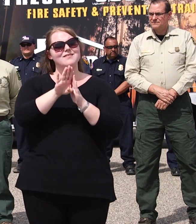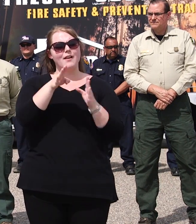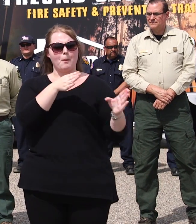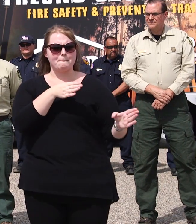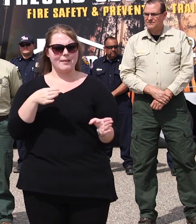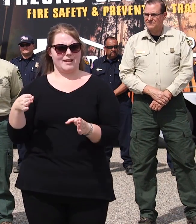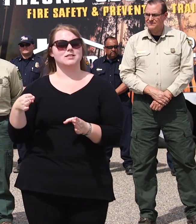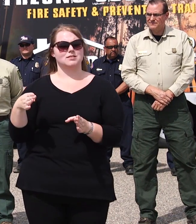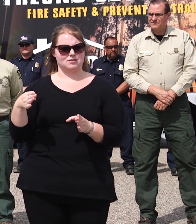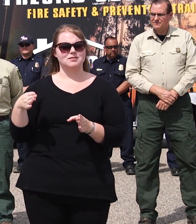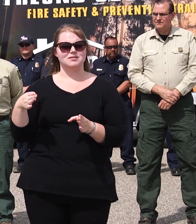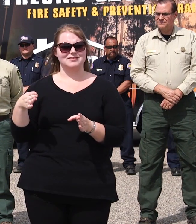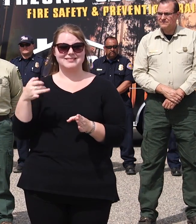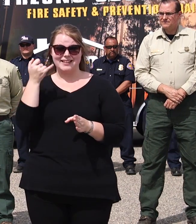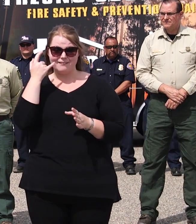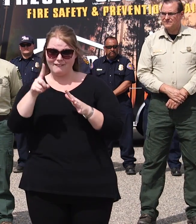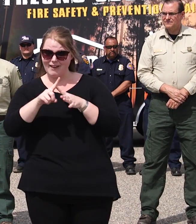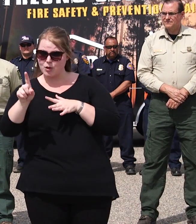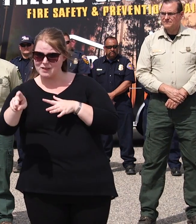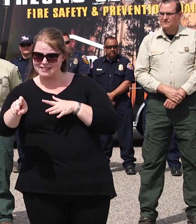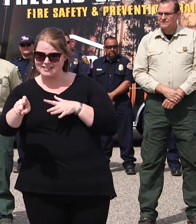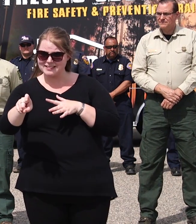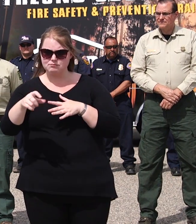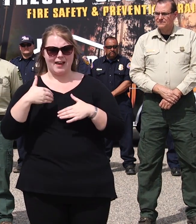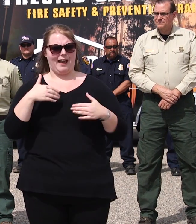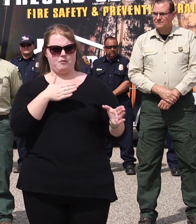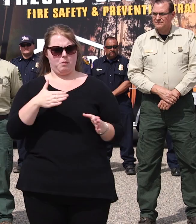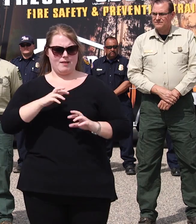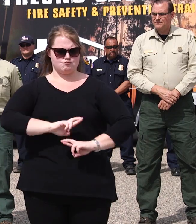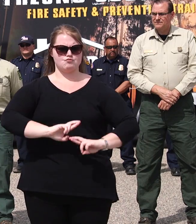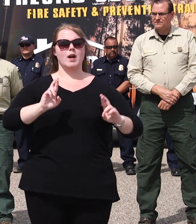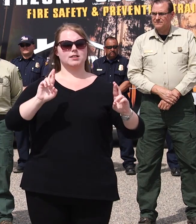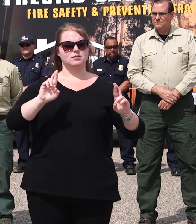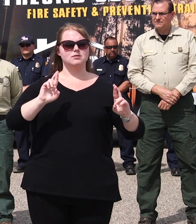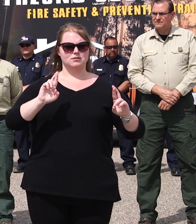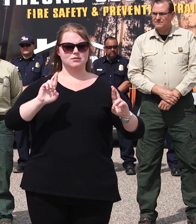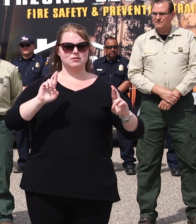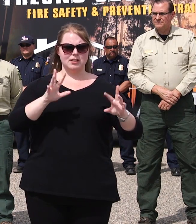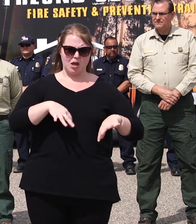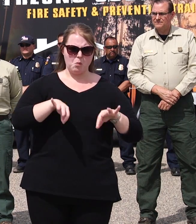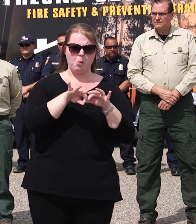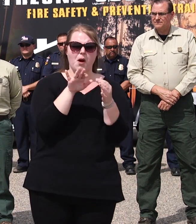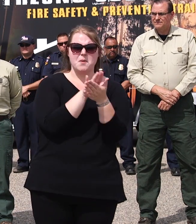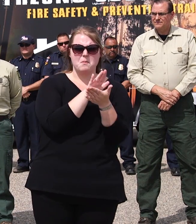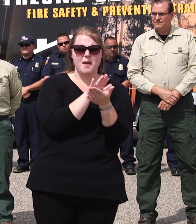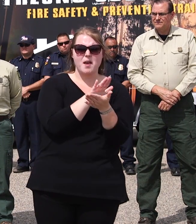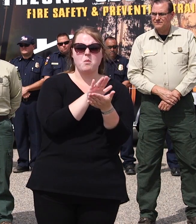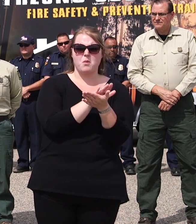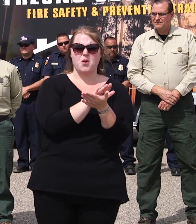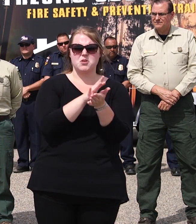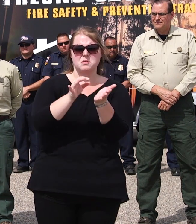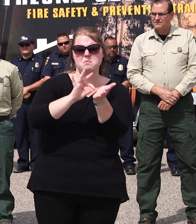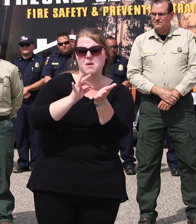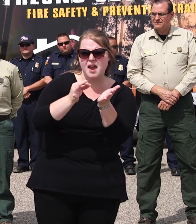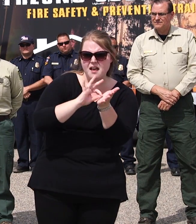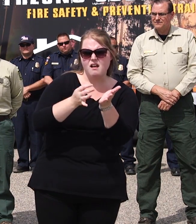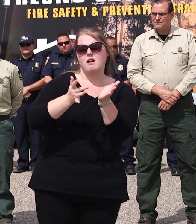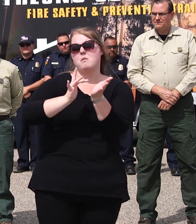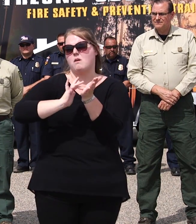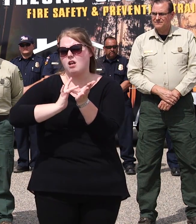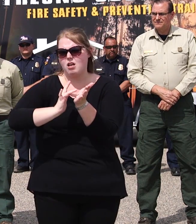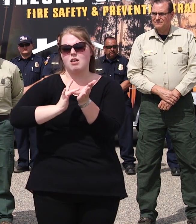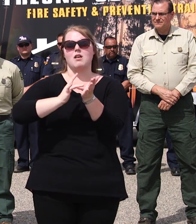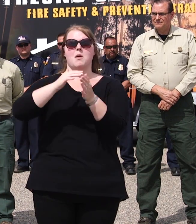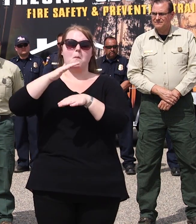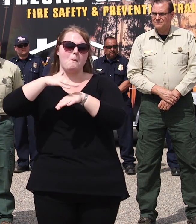plan to evacuate. Make sure you have your important papers, your medications, your pets, your